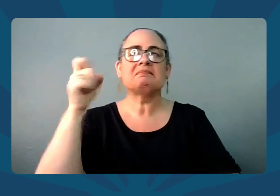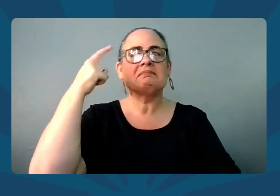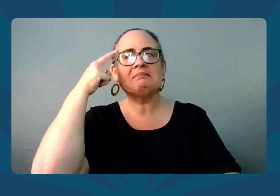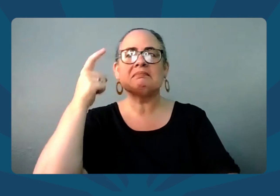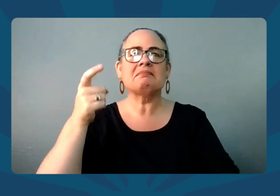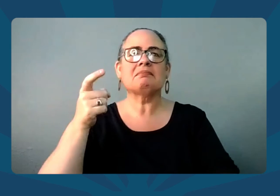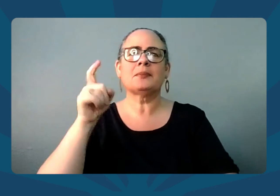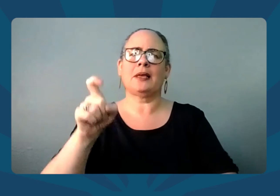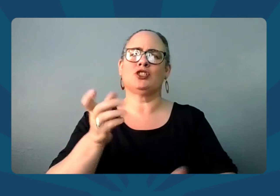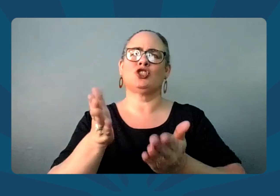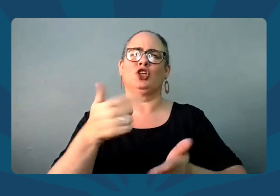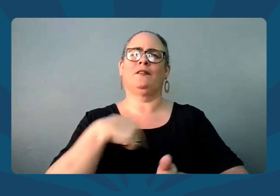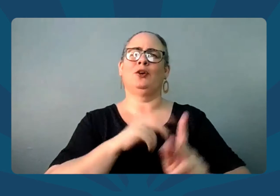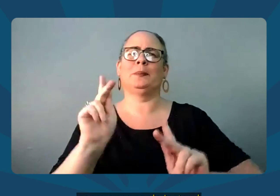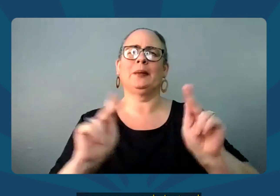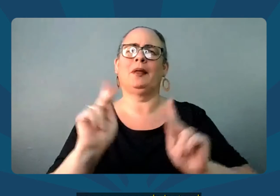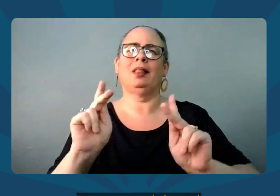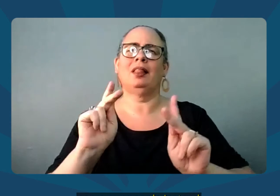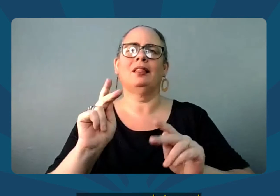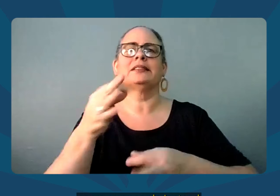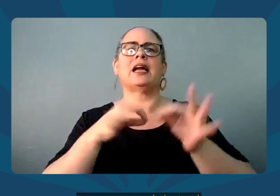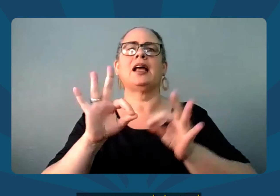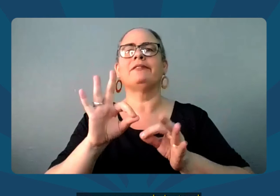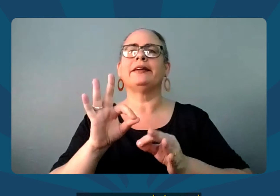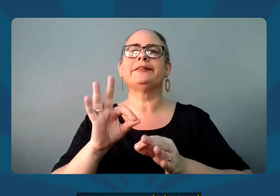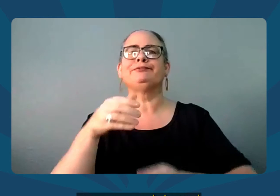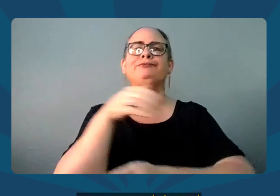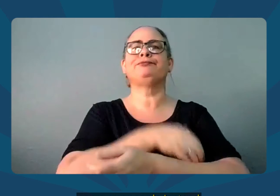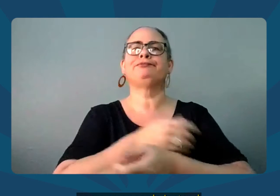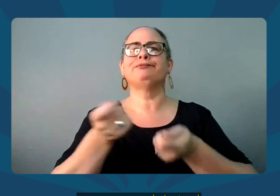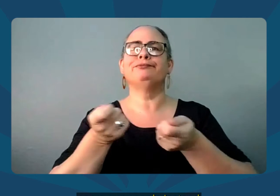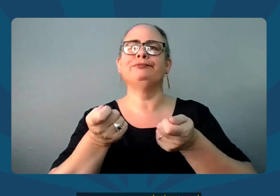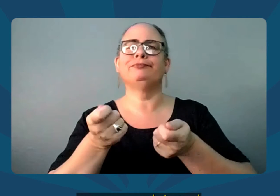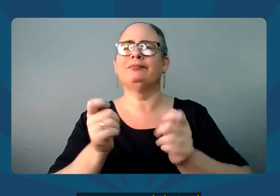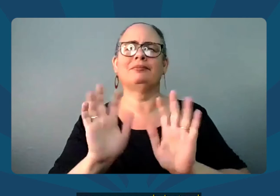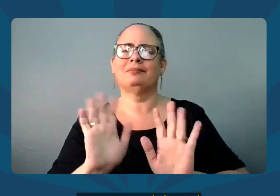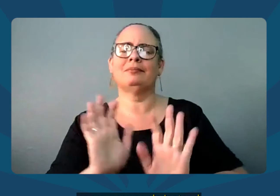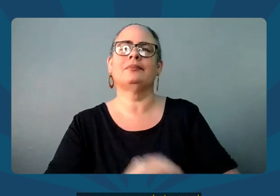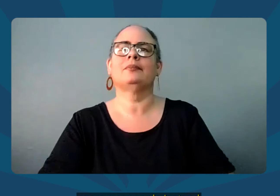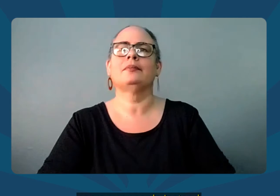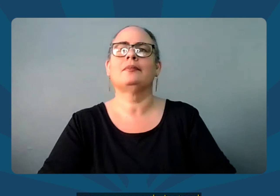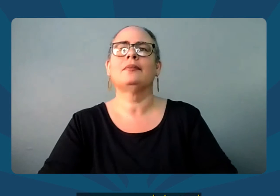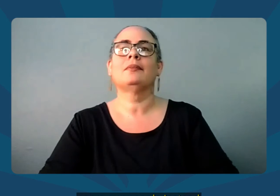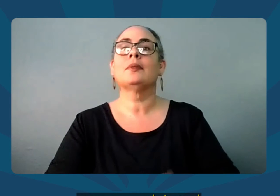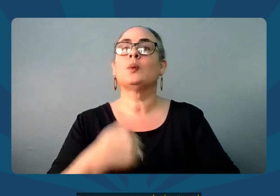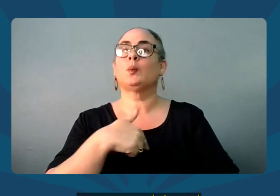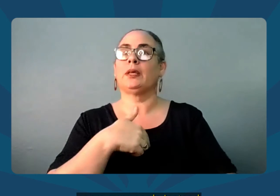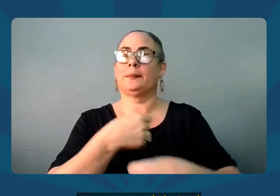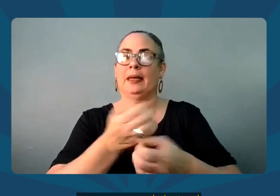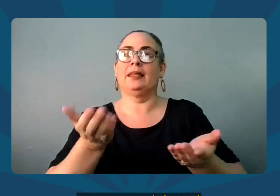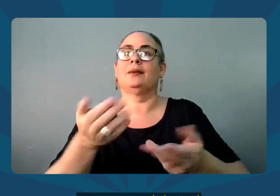Government officials and bureaucrats serve our people instead of